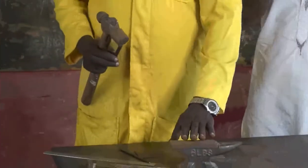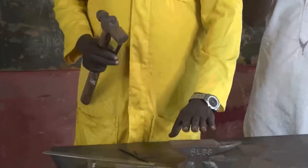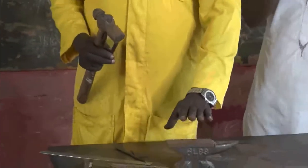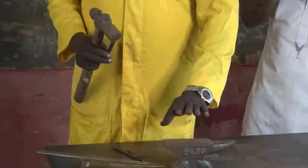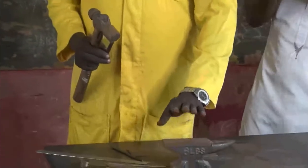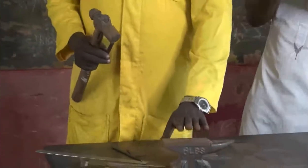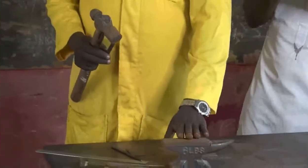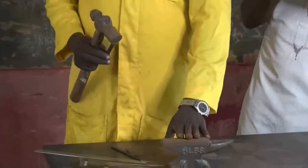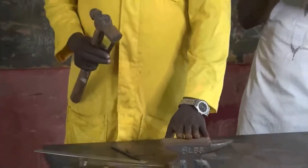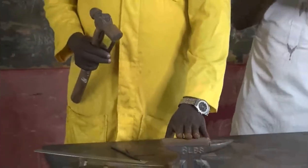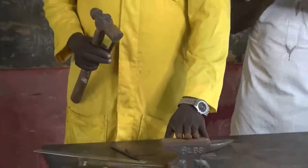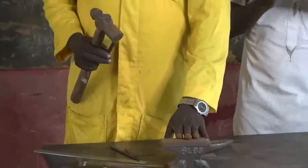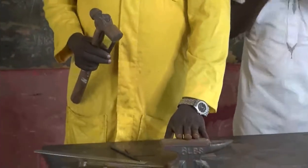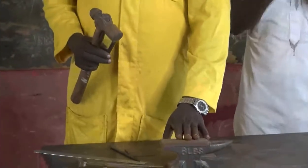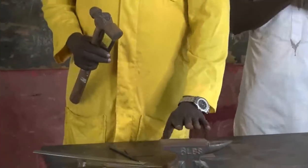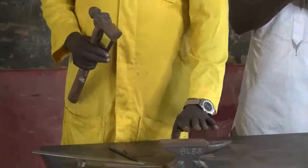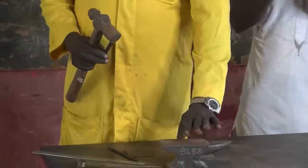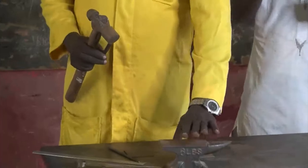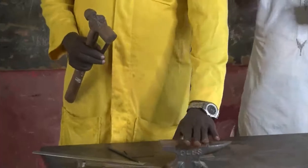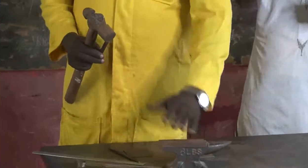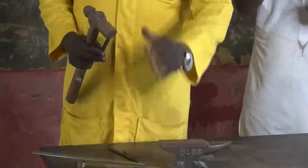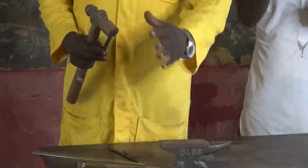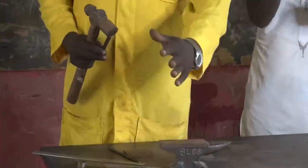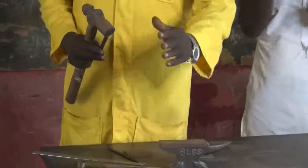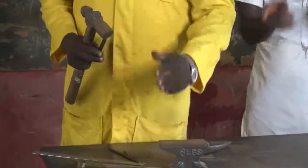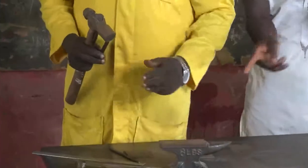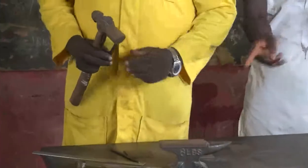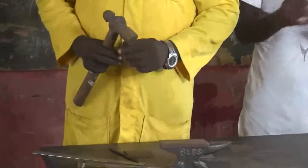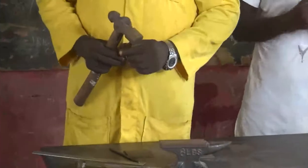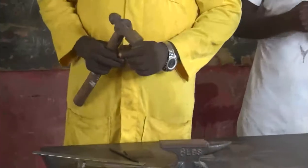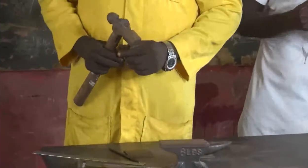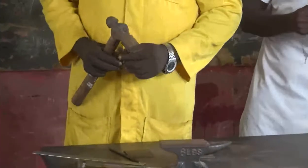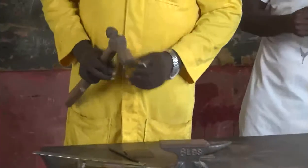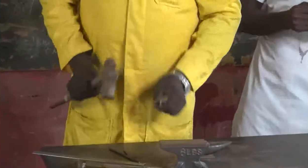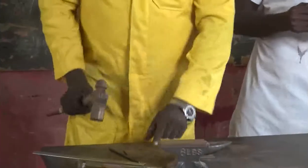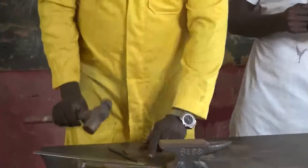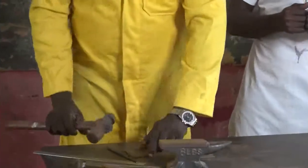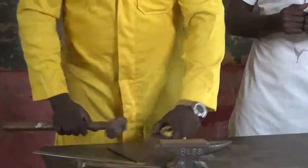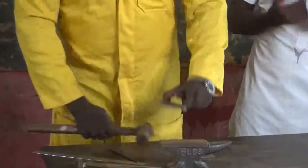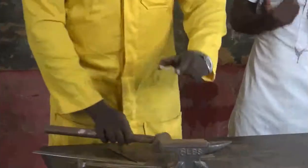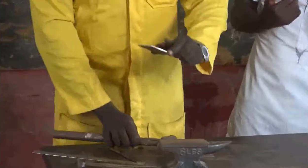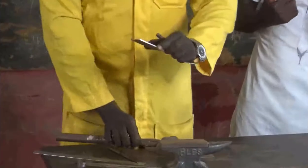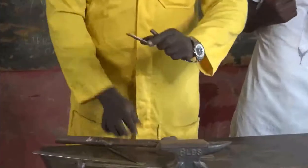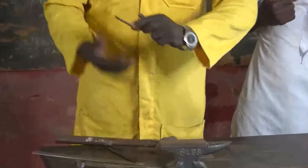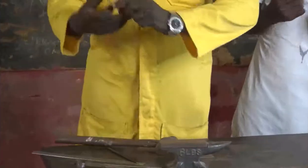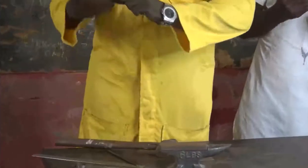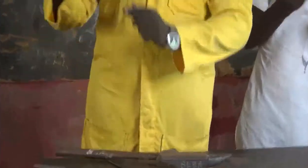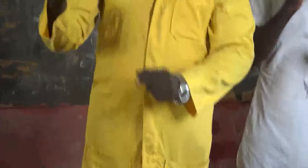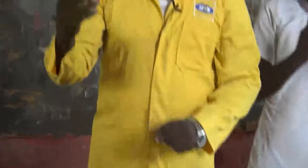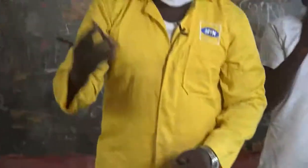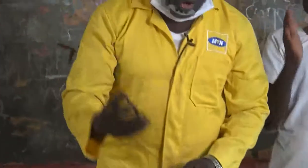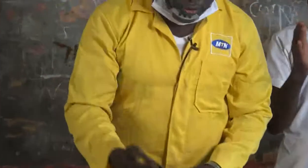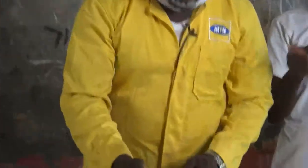refer to as an anvil. This is a small anvil for this class. Now I'm going to place the